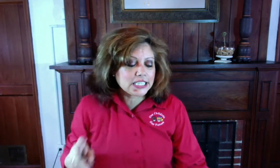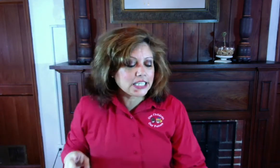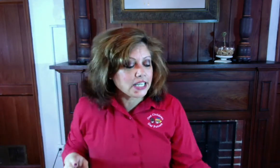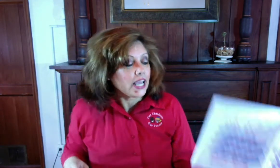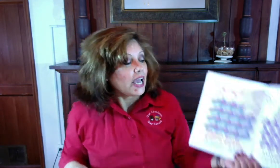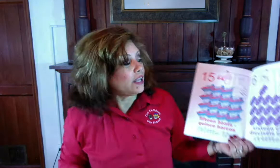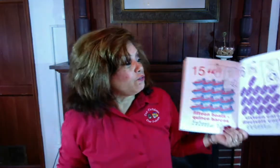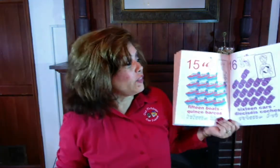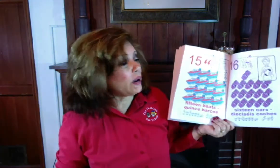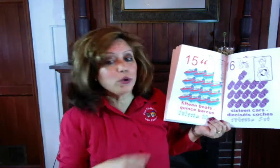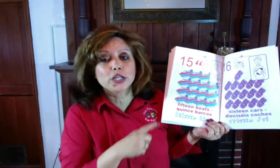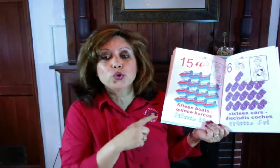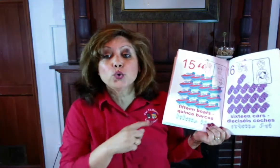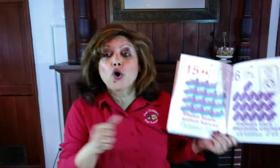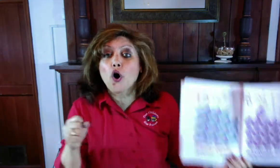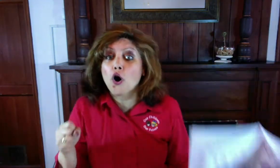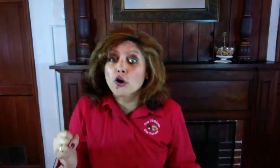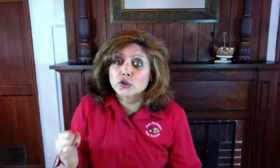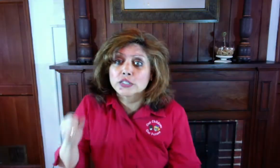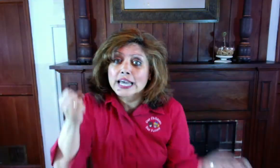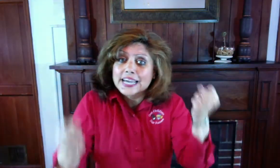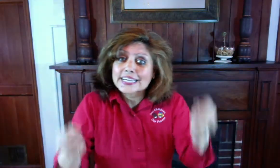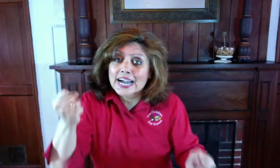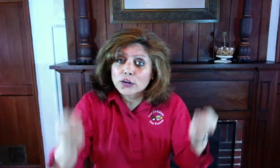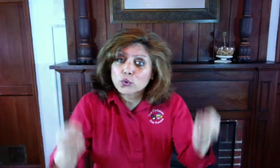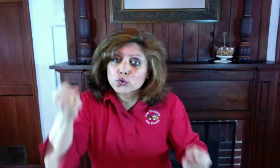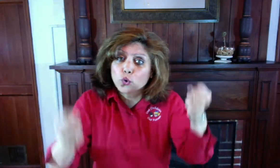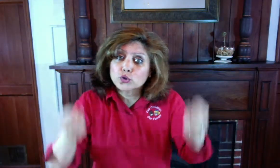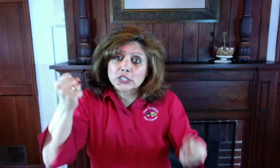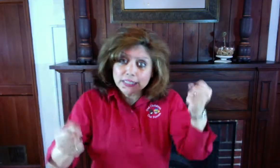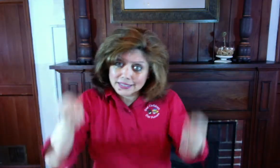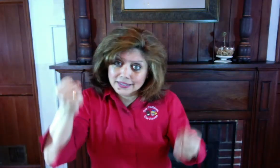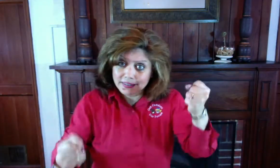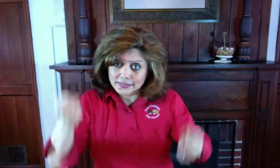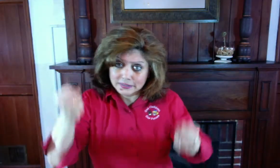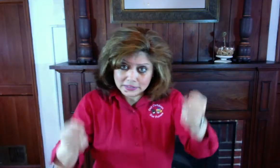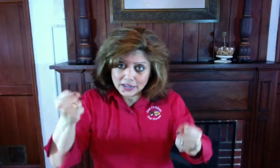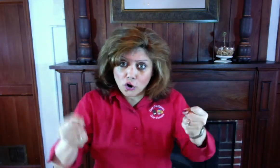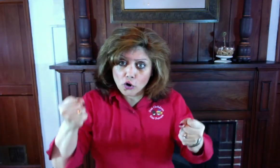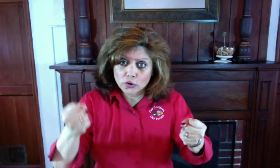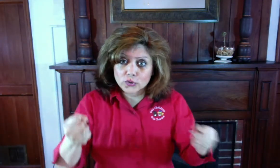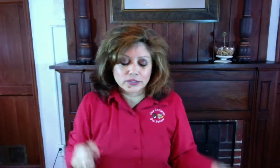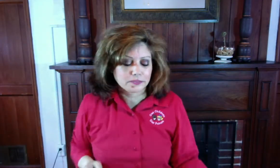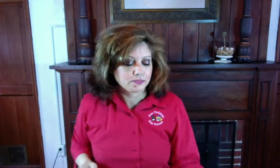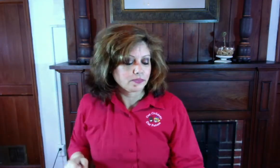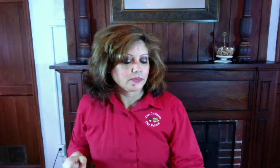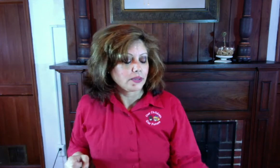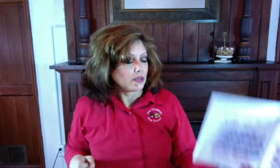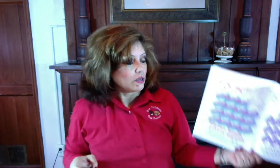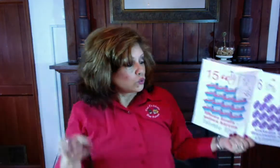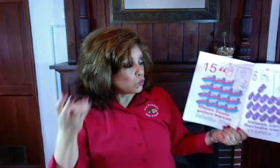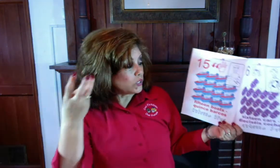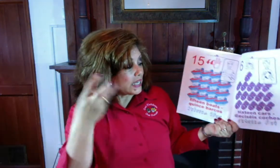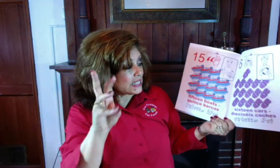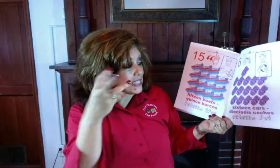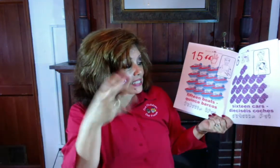16. And for that, we're going to do cars. Carros, coches, cars. So